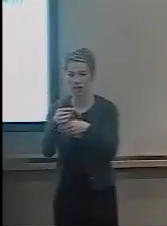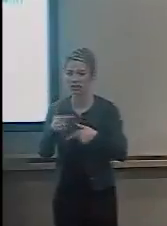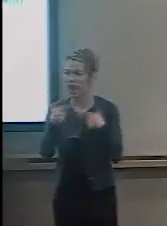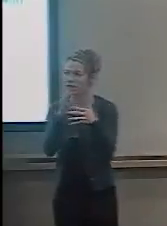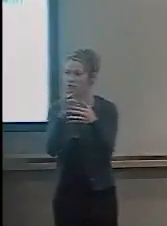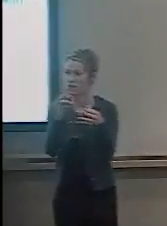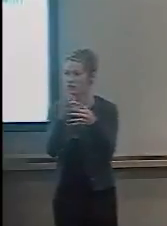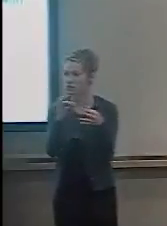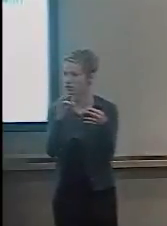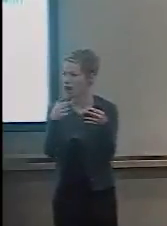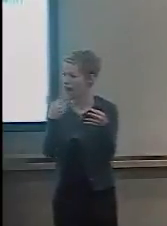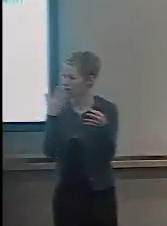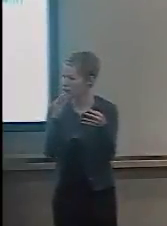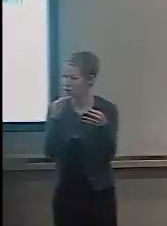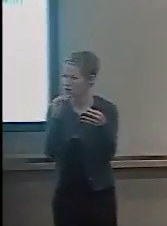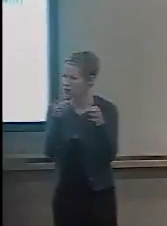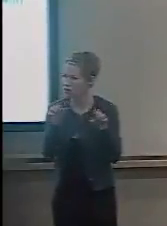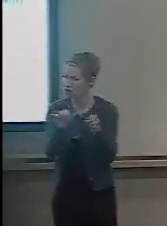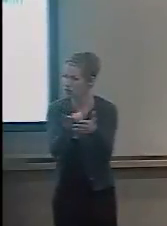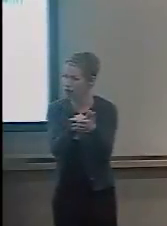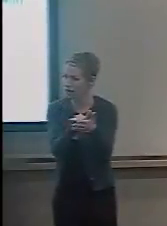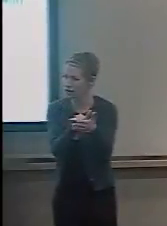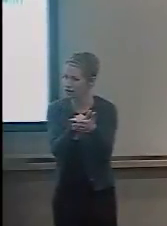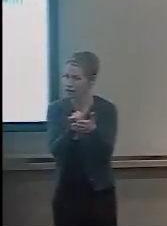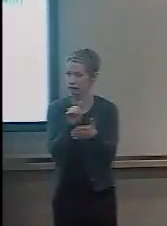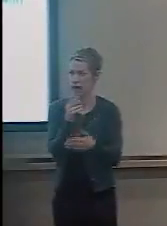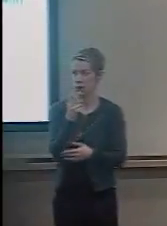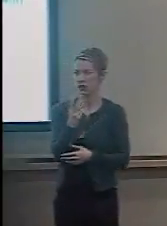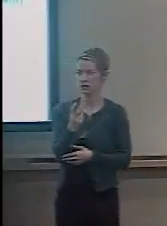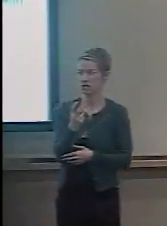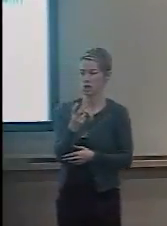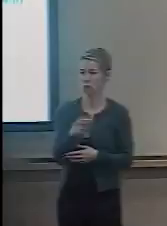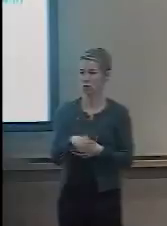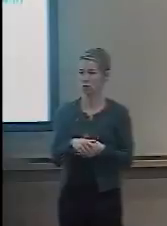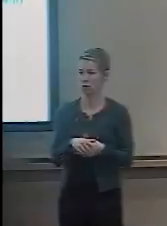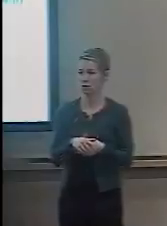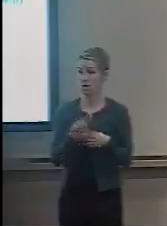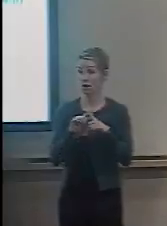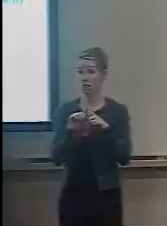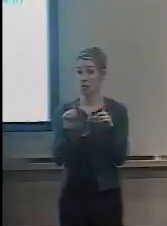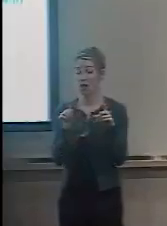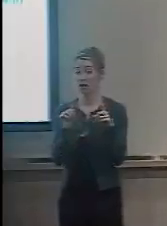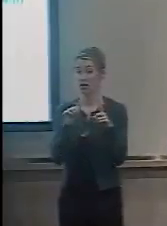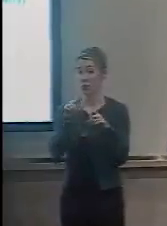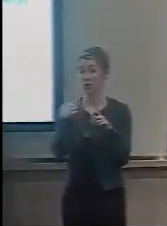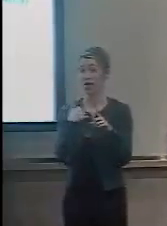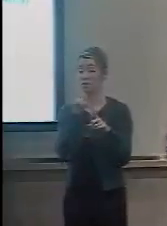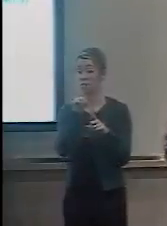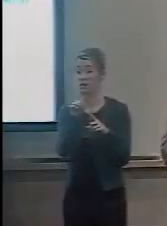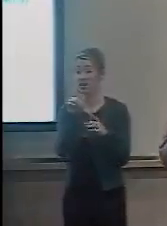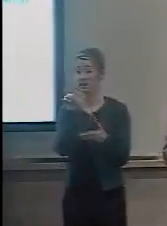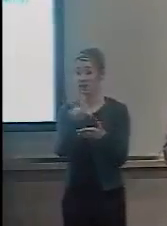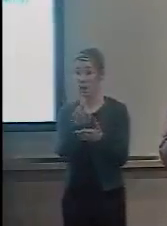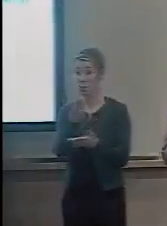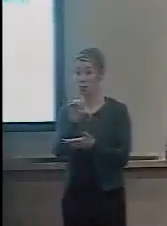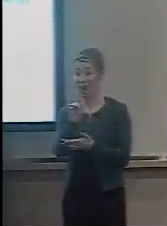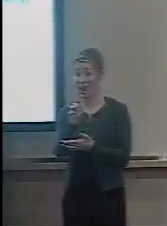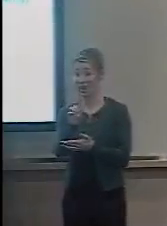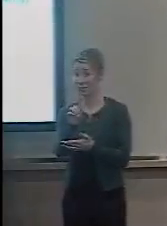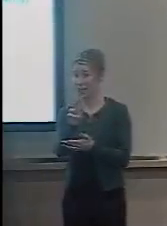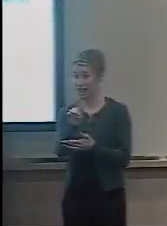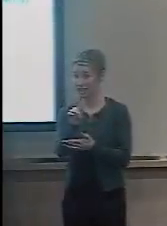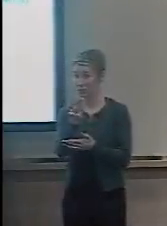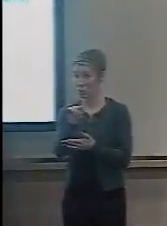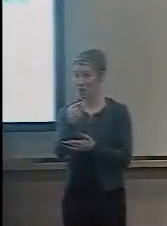Live Messenger whether or not you can do even that. I don't think you can. But when you have this very, very low bandwidth, then maybe some of these options are